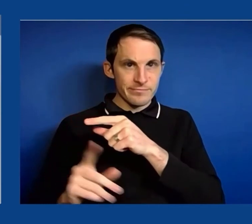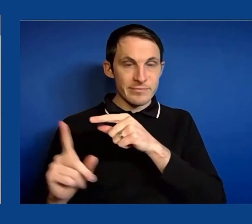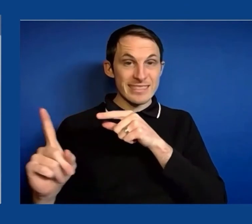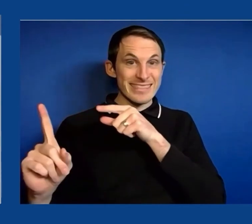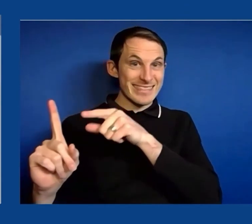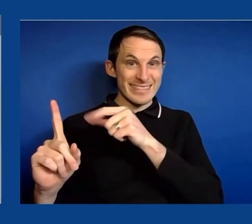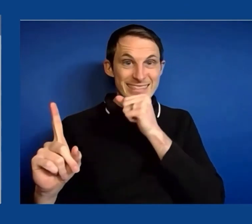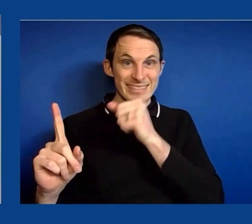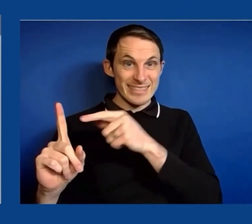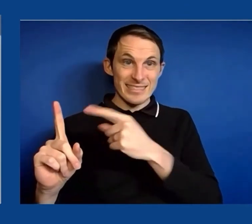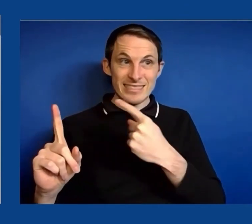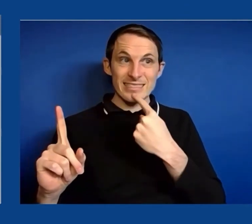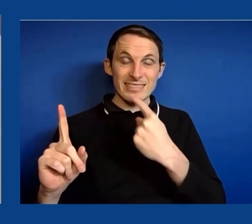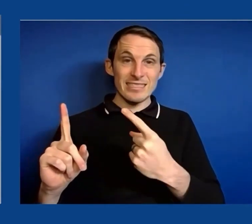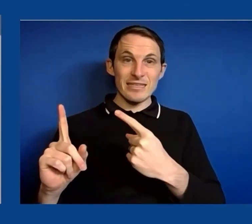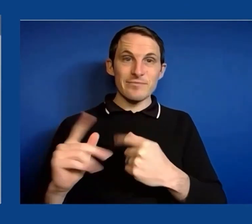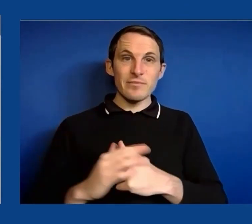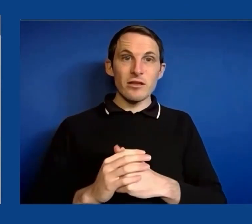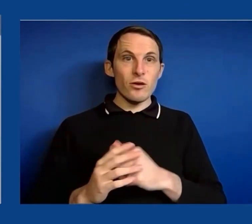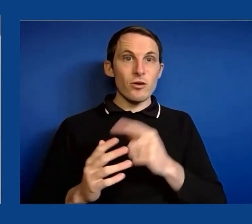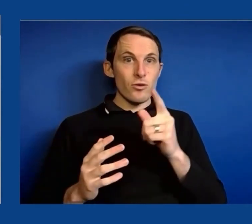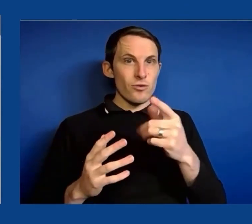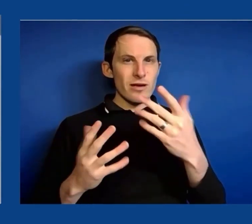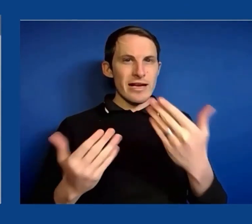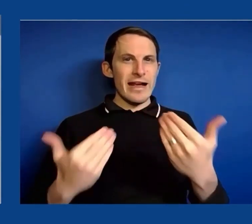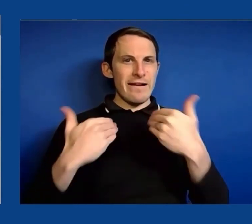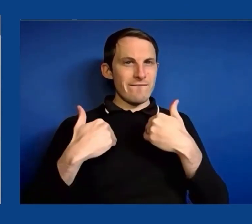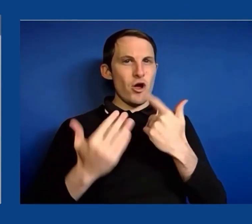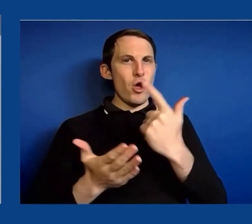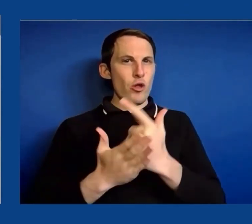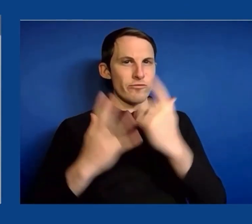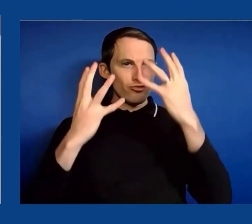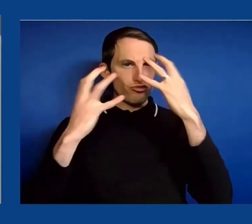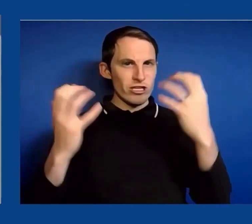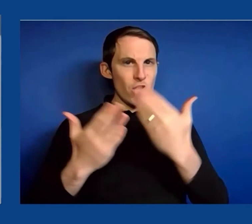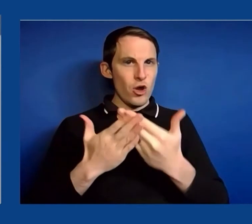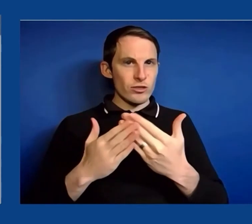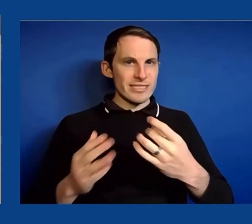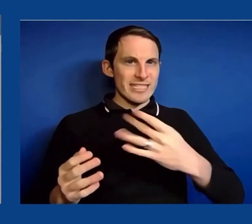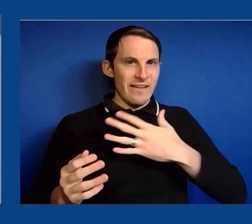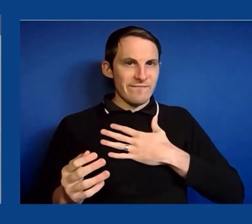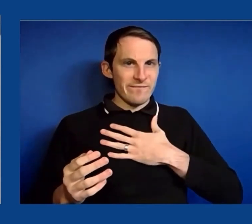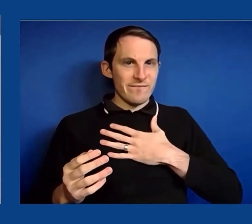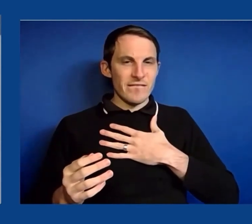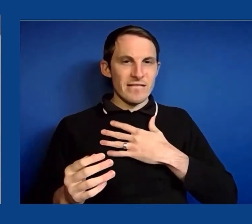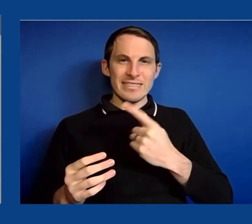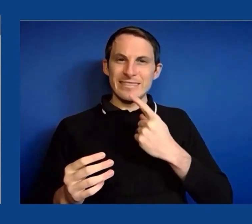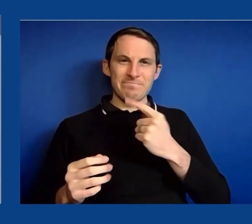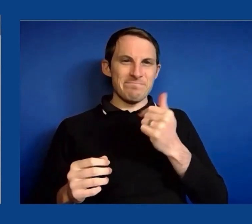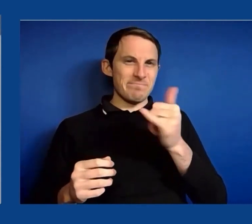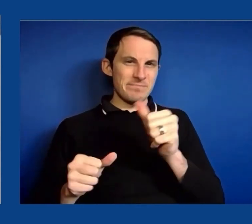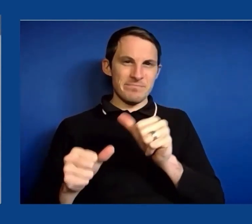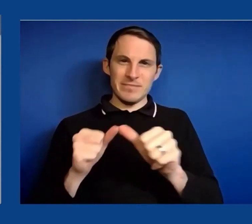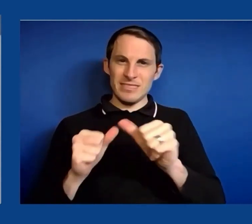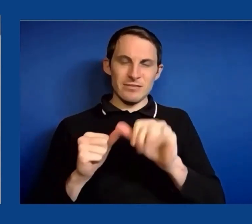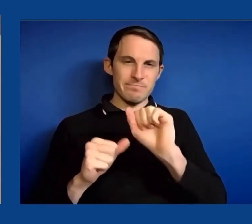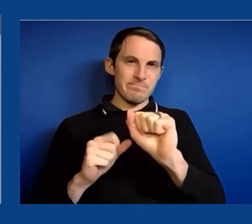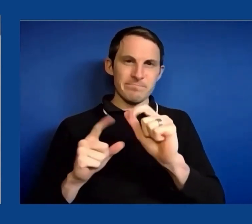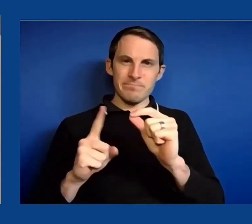you're putting a lot of stress on yourself. Maybe you need to be looking at doing your PhD